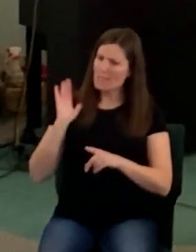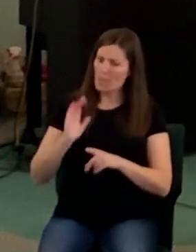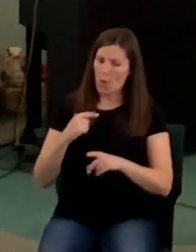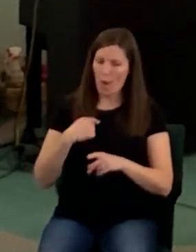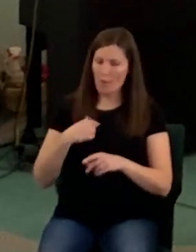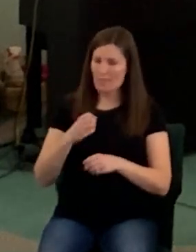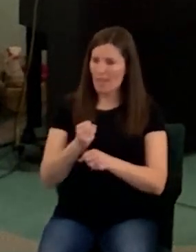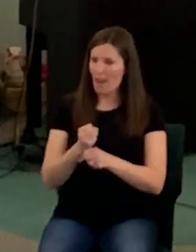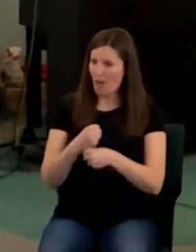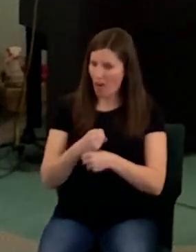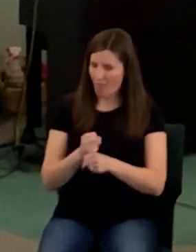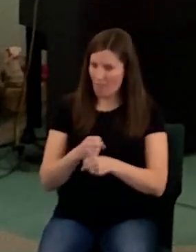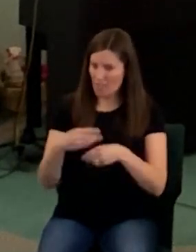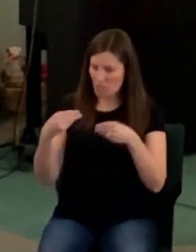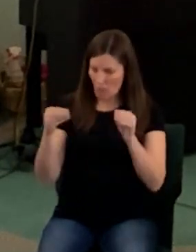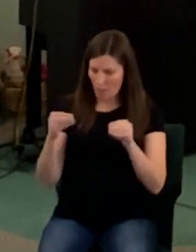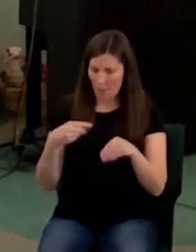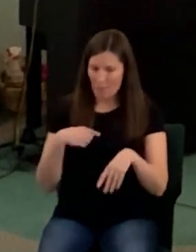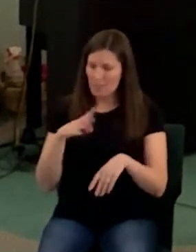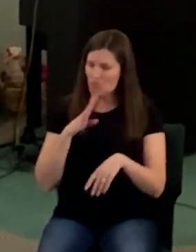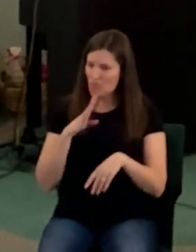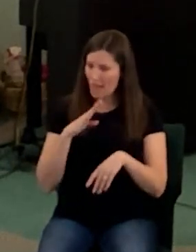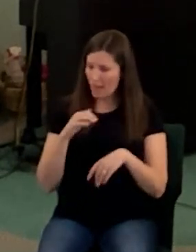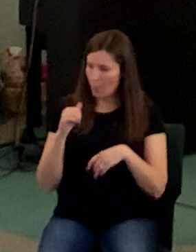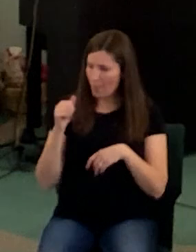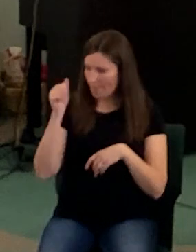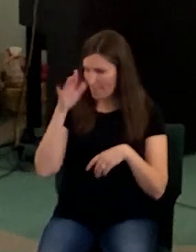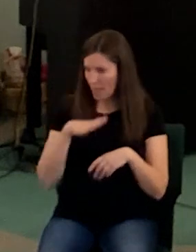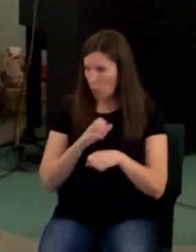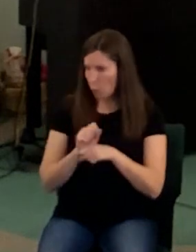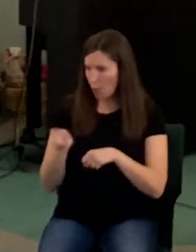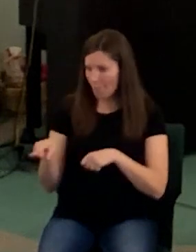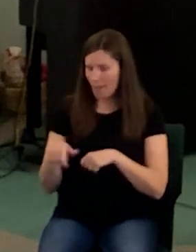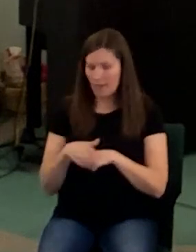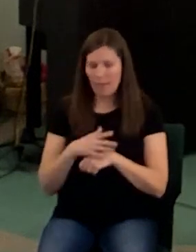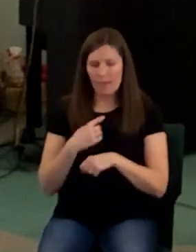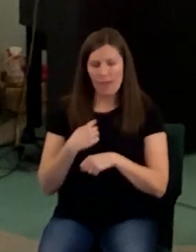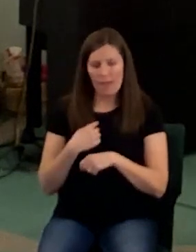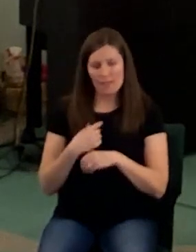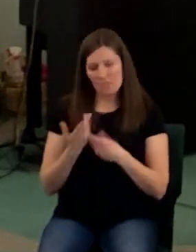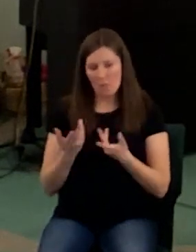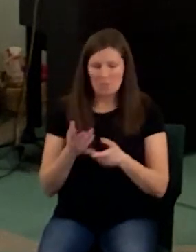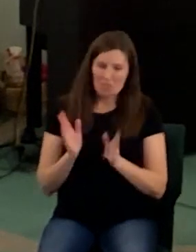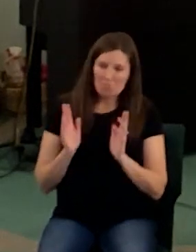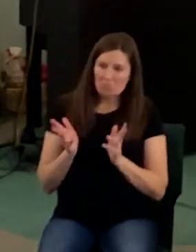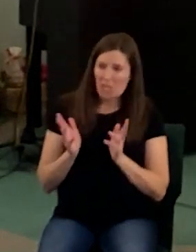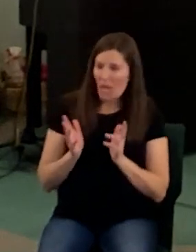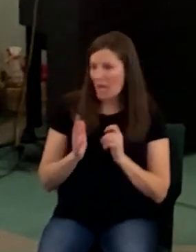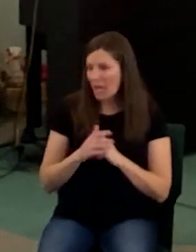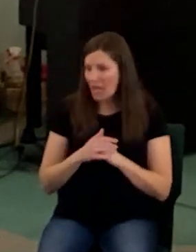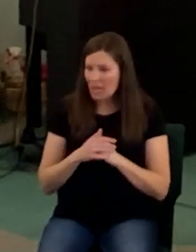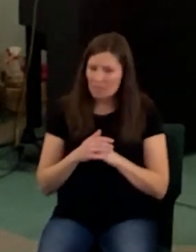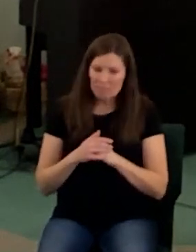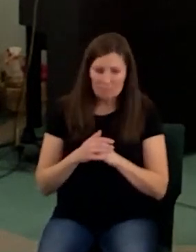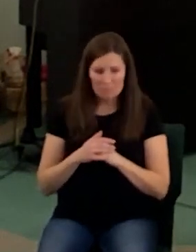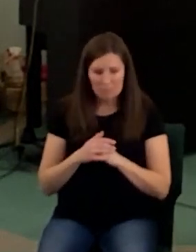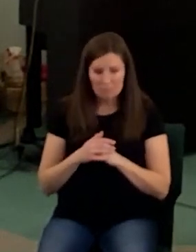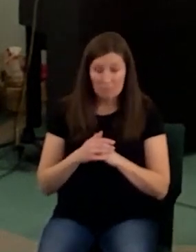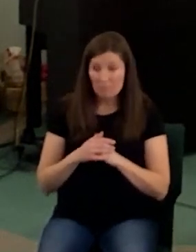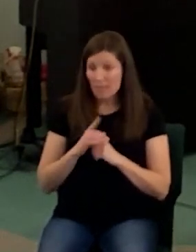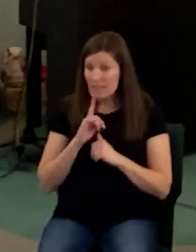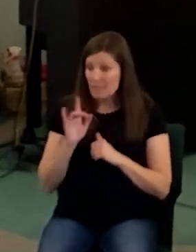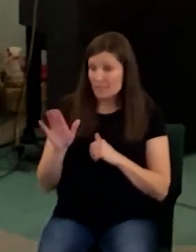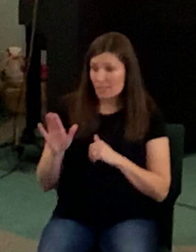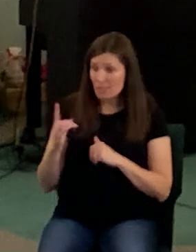just making some chit-chat with the gentleman that worked there. There was no one in line behind me, and I had some time to kill. And so I was just talking to him, you know, is this your